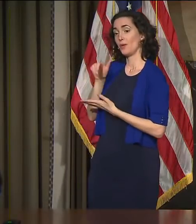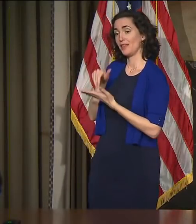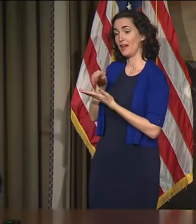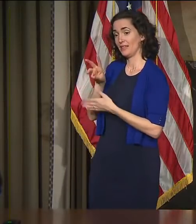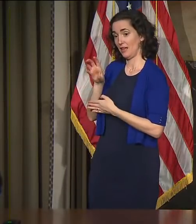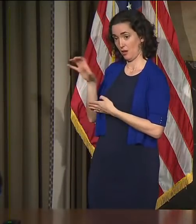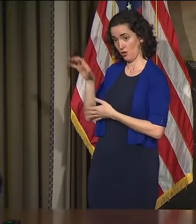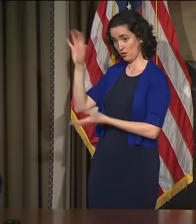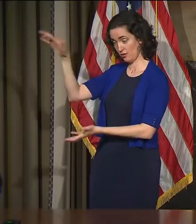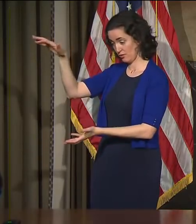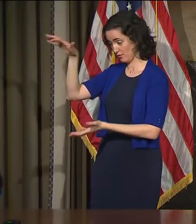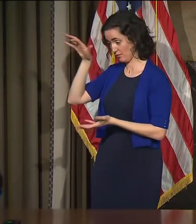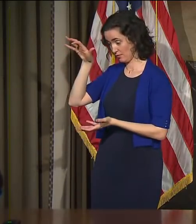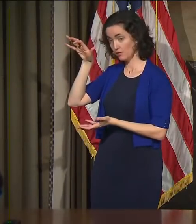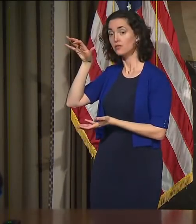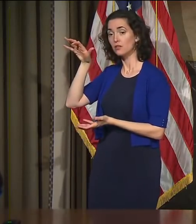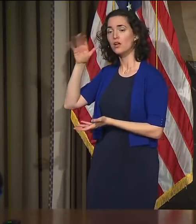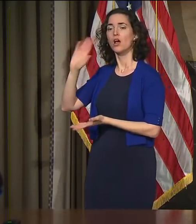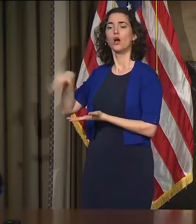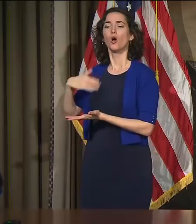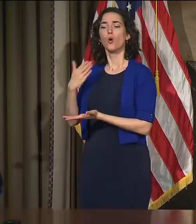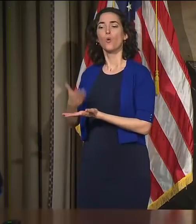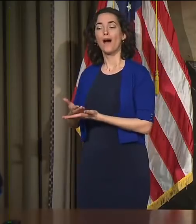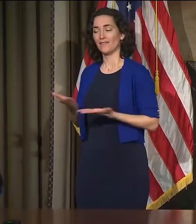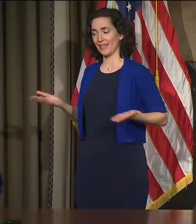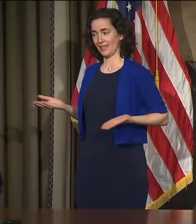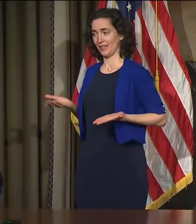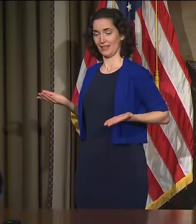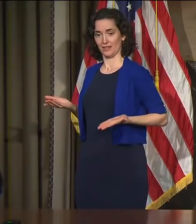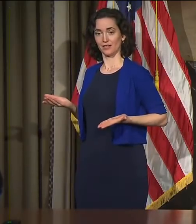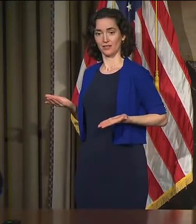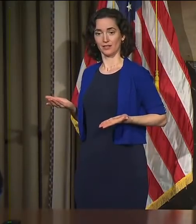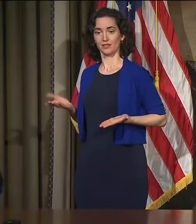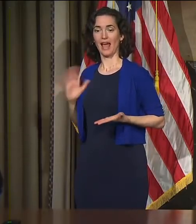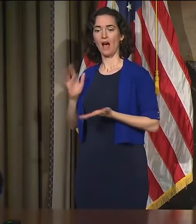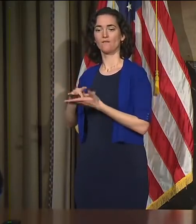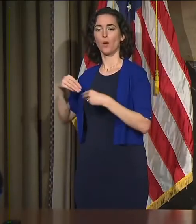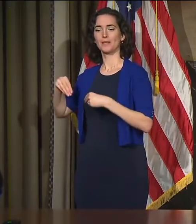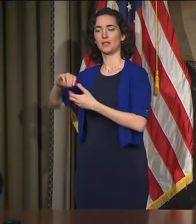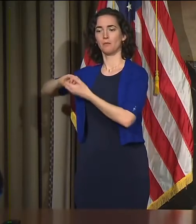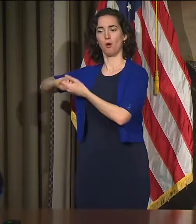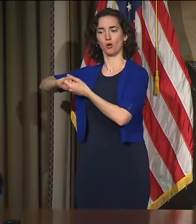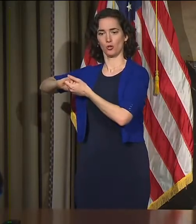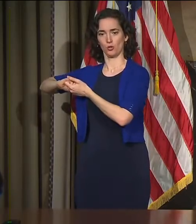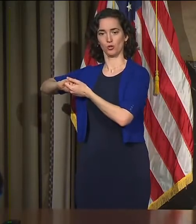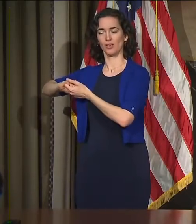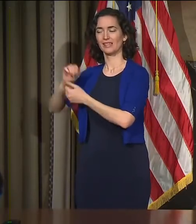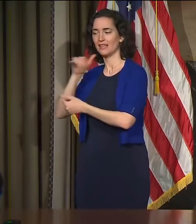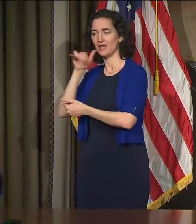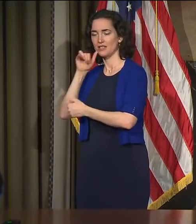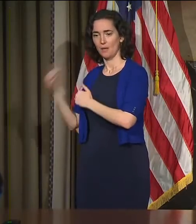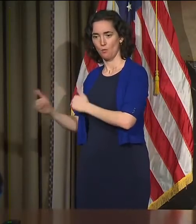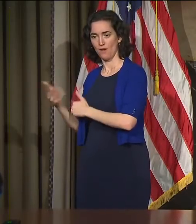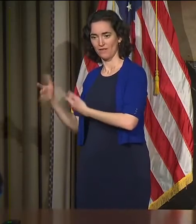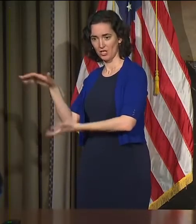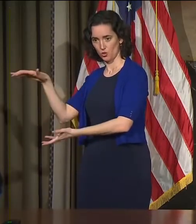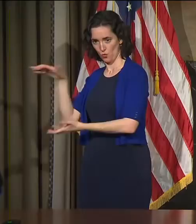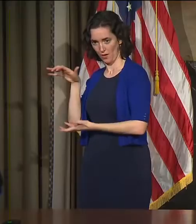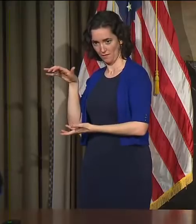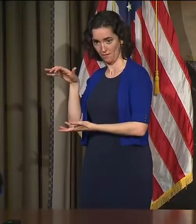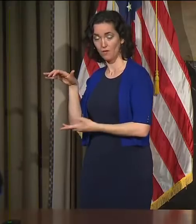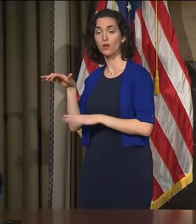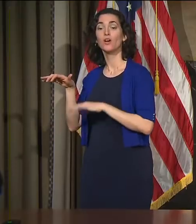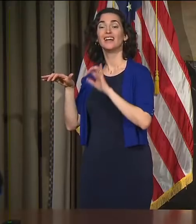43,600 doses, those arrived here at Morrison-Dixon, which is our pharmaceutical partner, yesterday morning. And they are